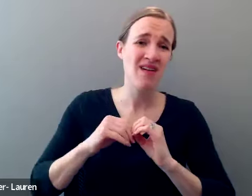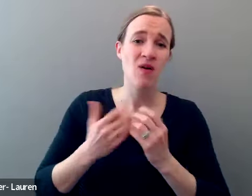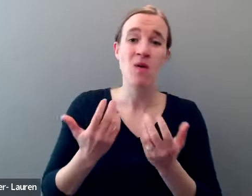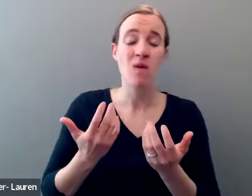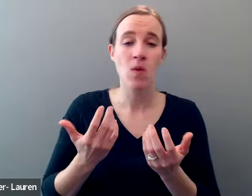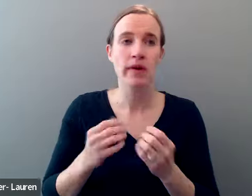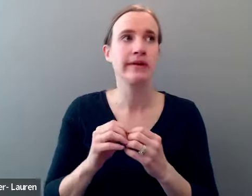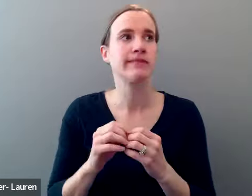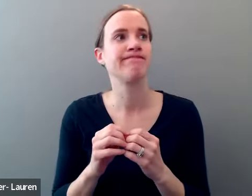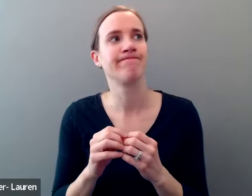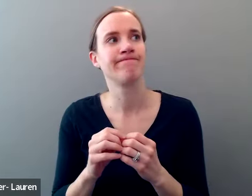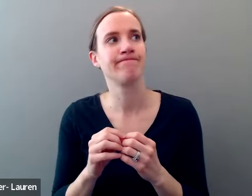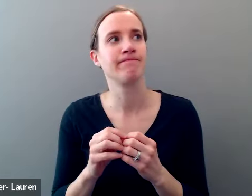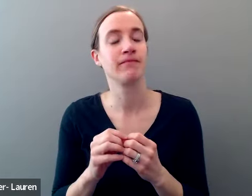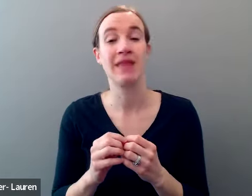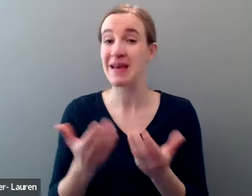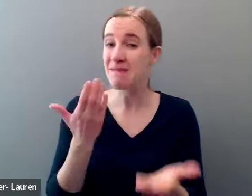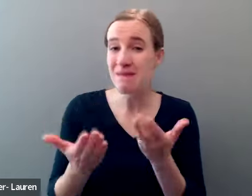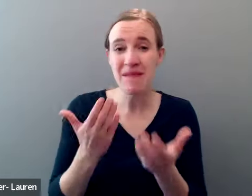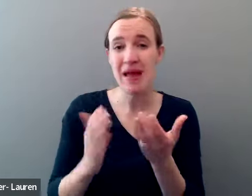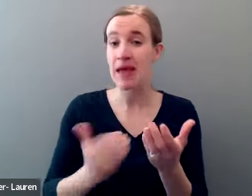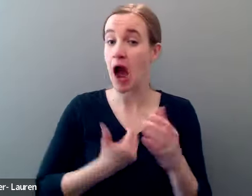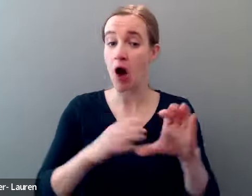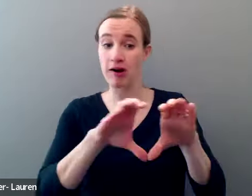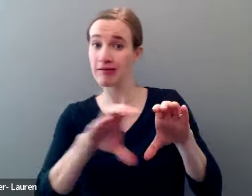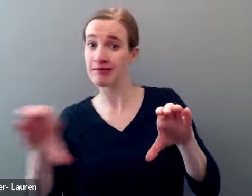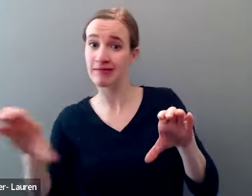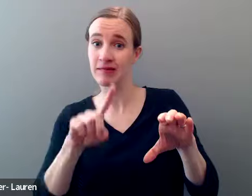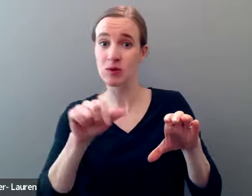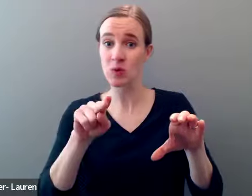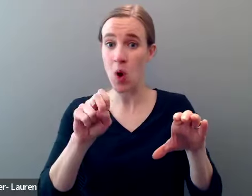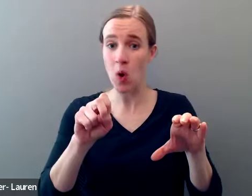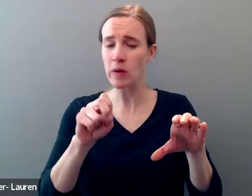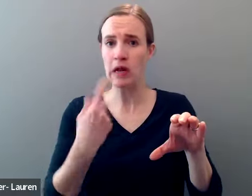we're not operating within our resiliency zone as much,